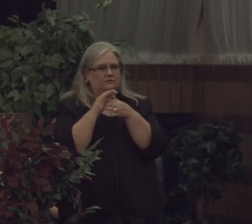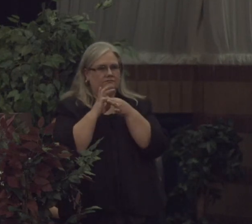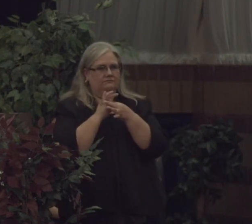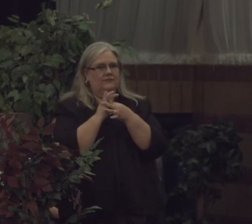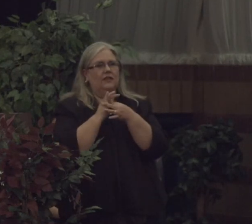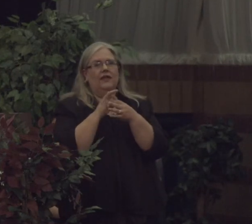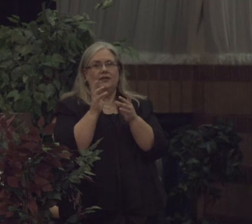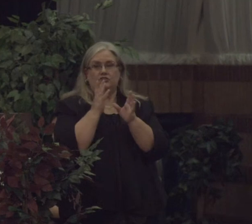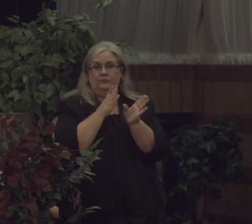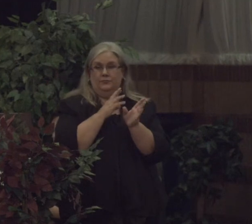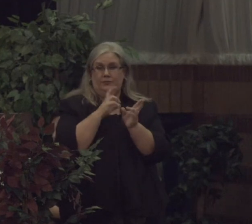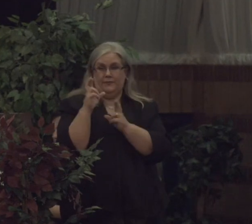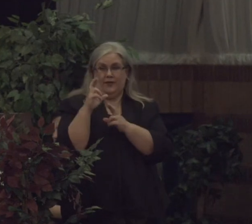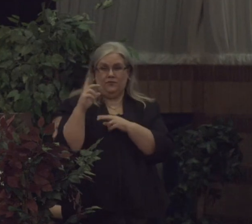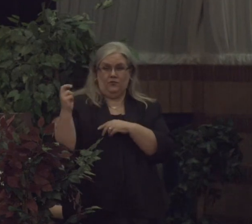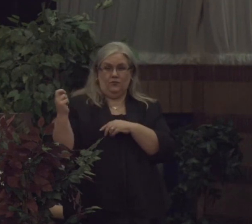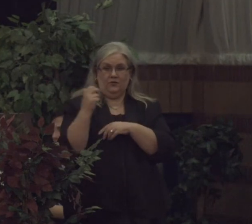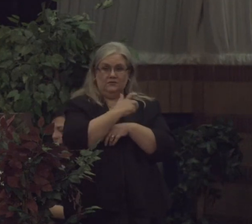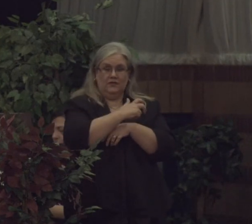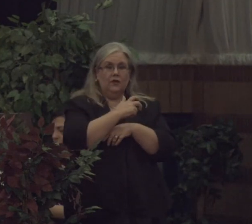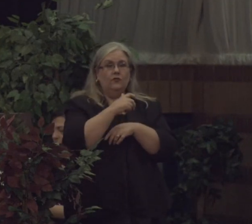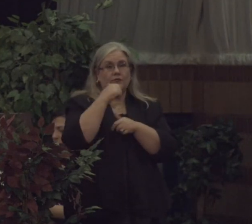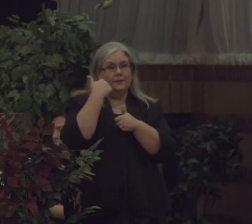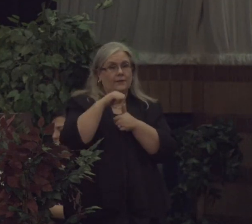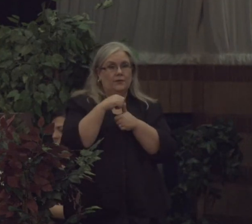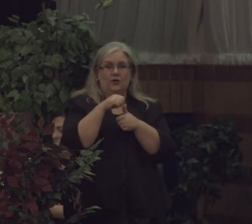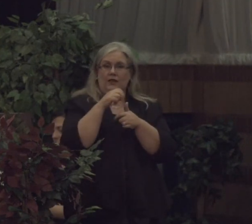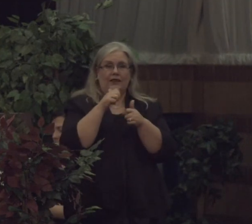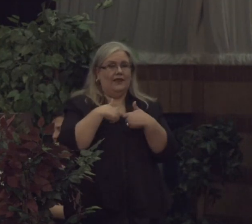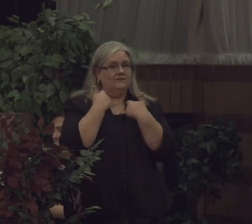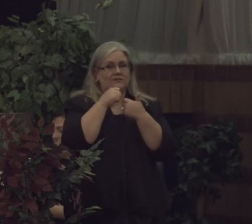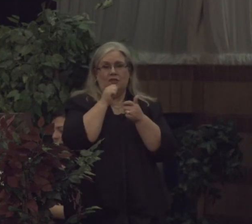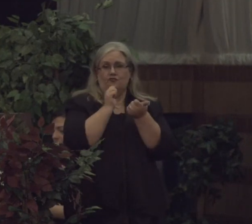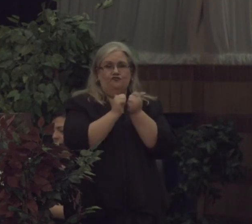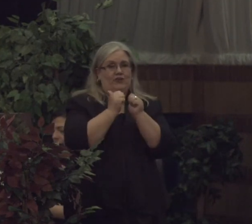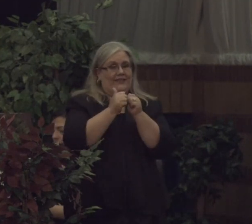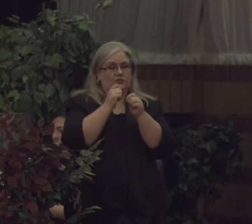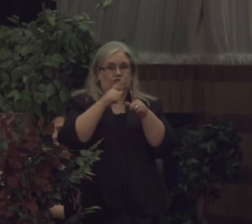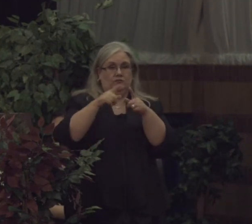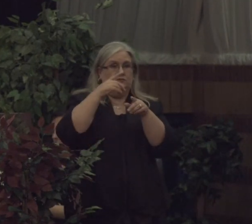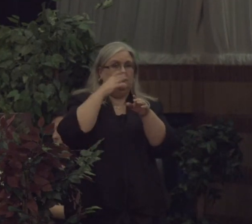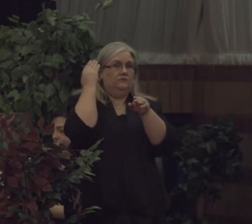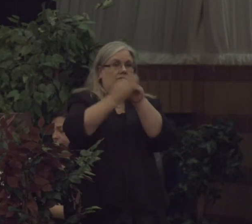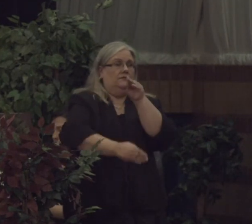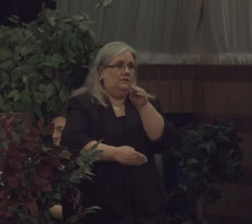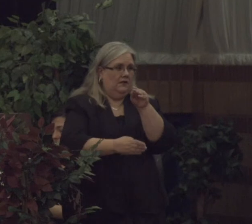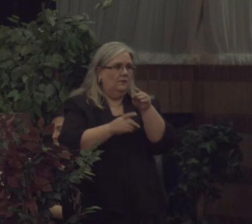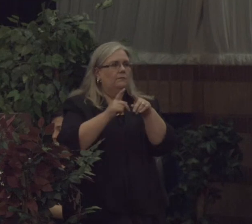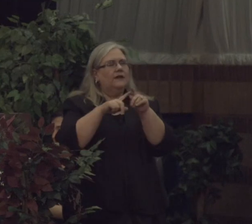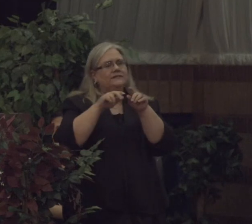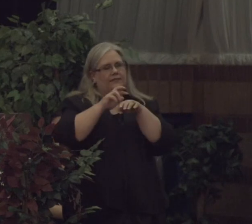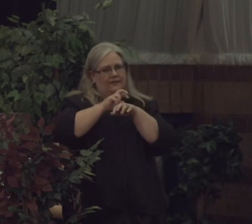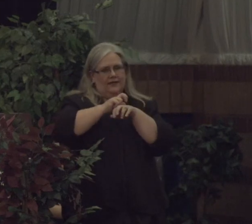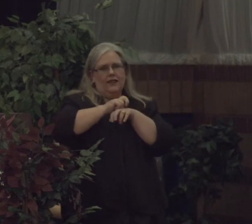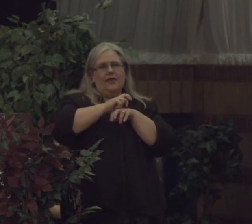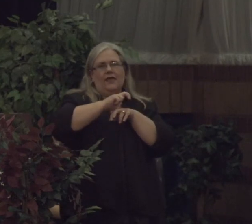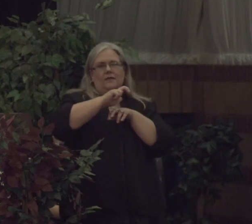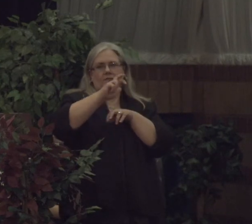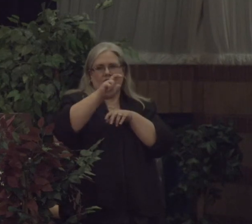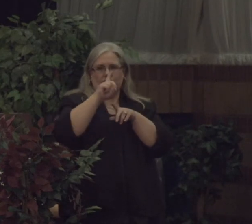cross this stage, remember, life's not a race to reach the end of the mountain range. It's about climbing through it and eventually reaching out to touch the